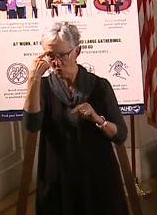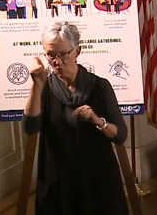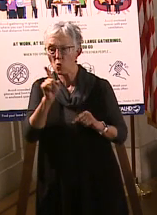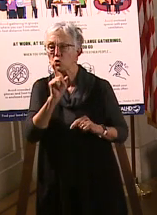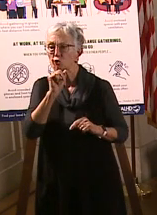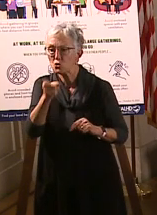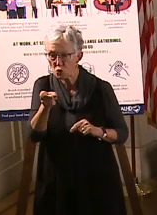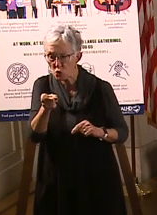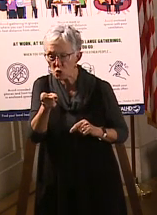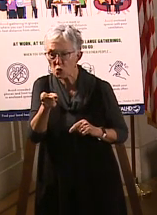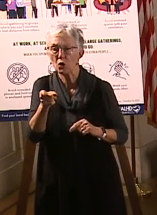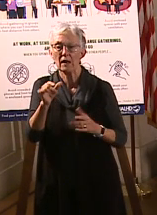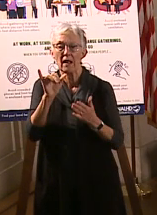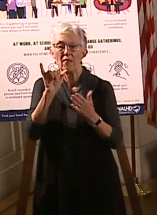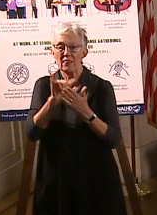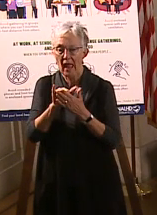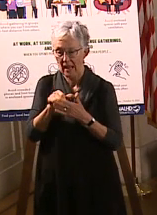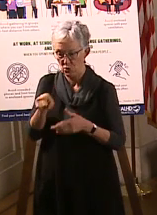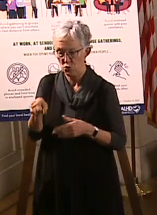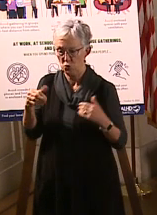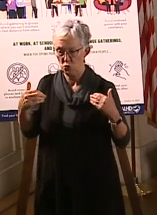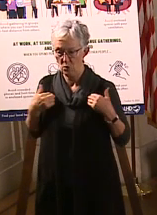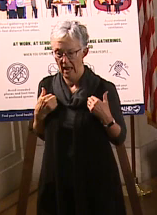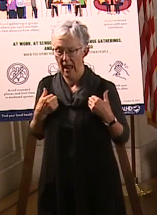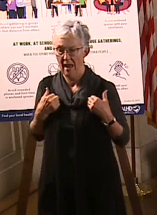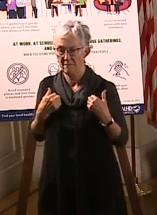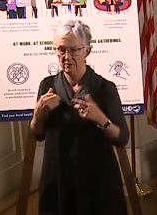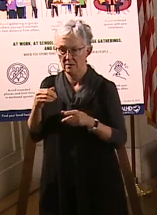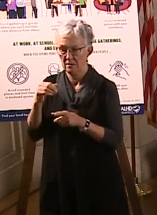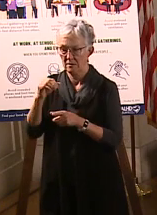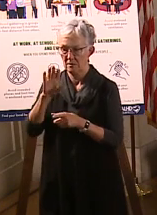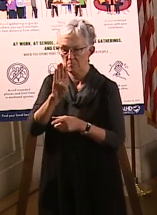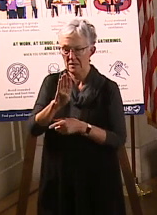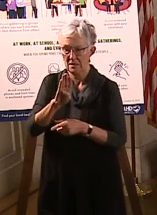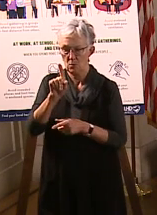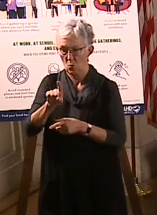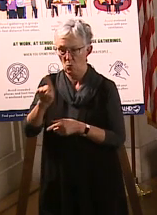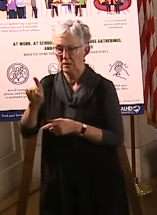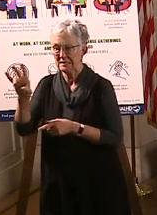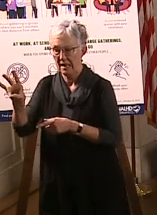yes, you are infected by SARS-CoV-2.